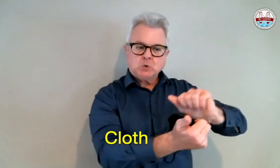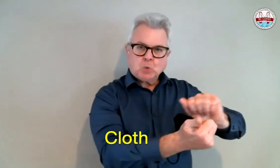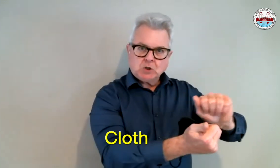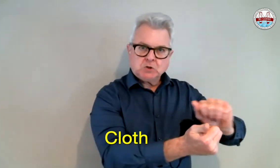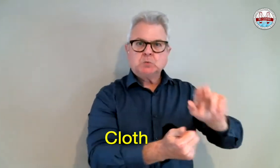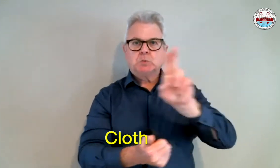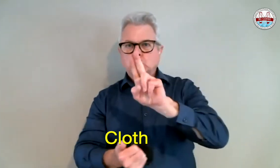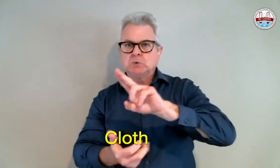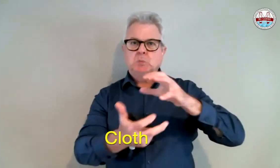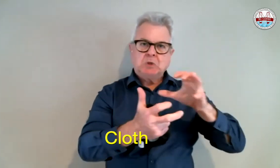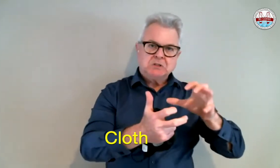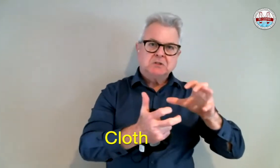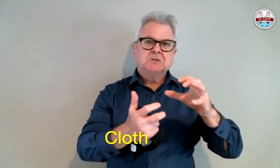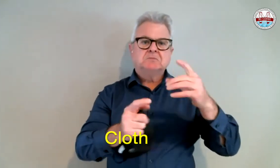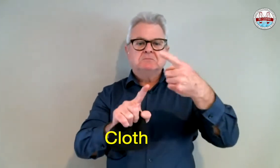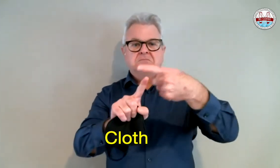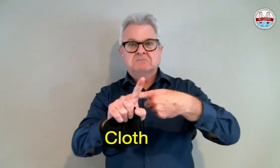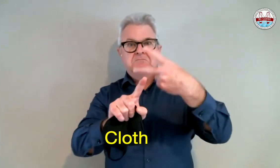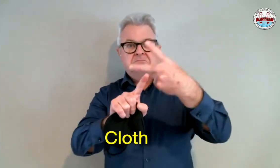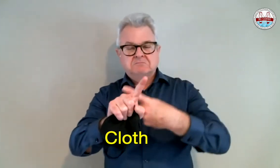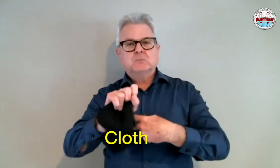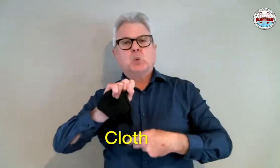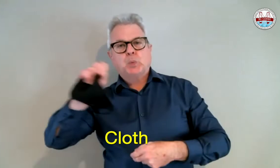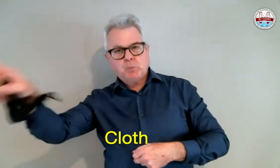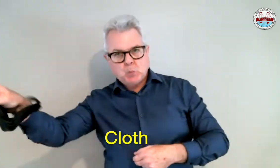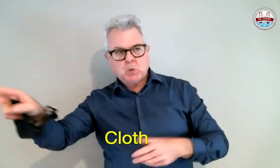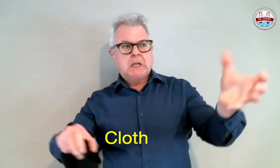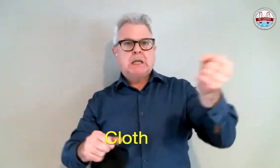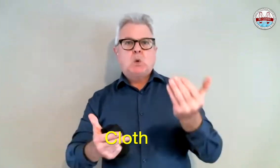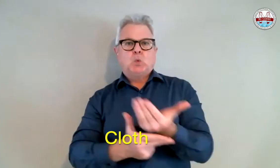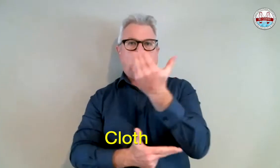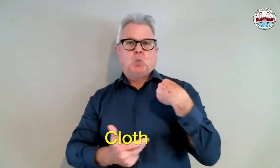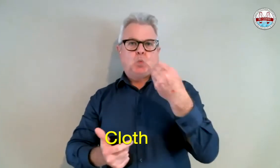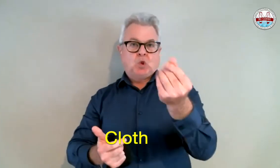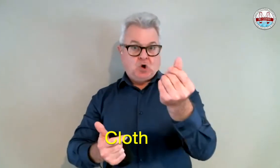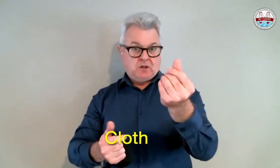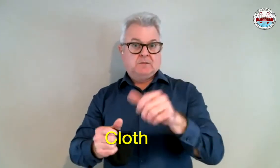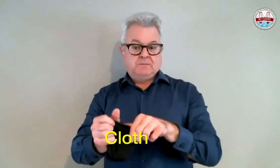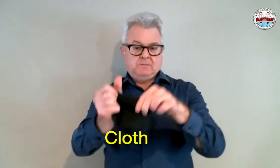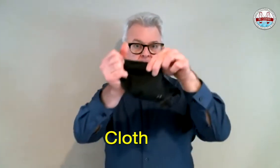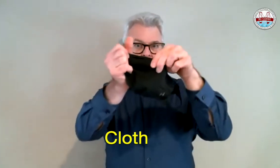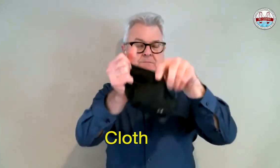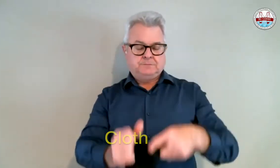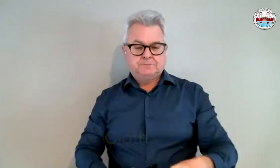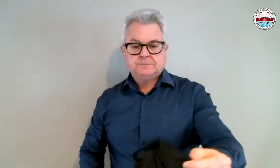where you're wearing them for approximately about a week. You've been washing them about a month or two before you dispose of them.